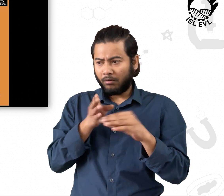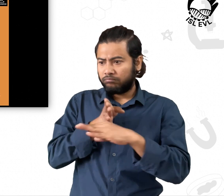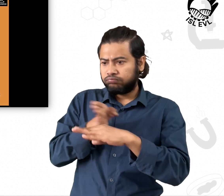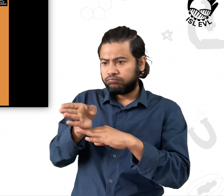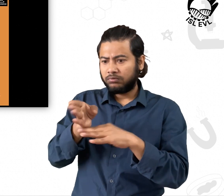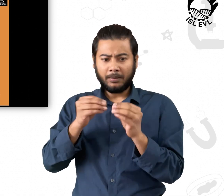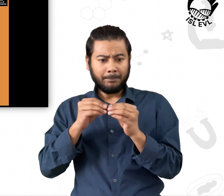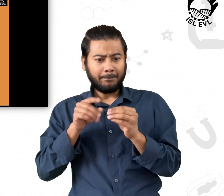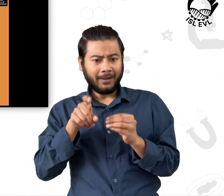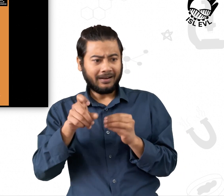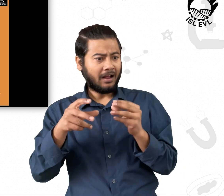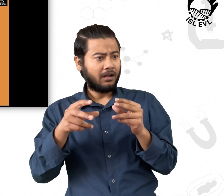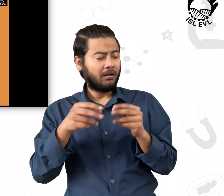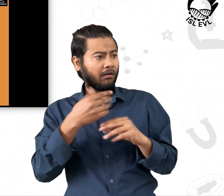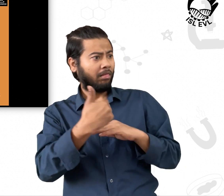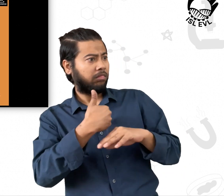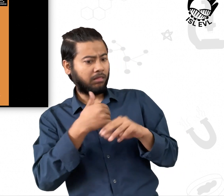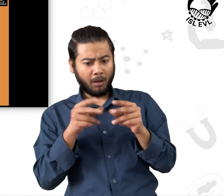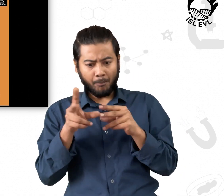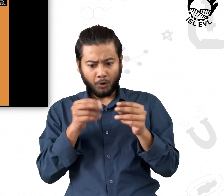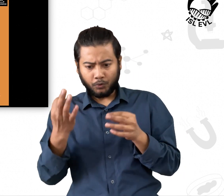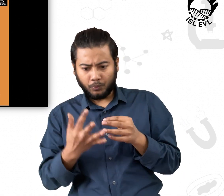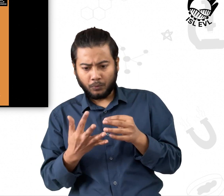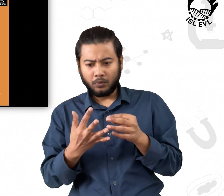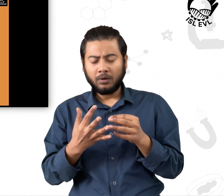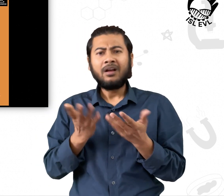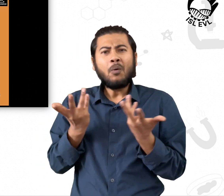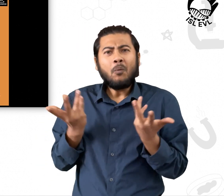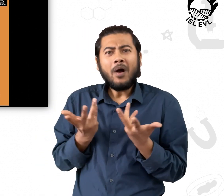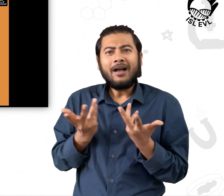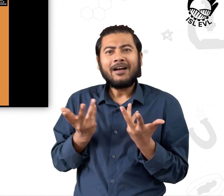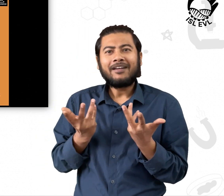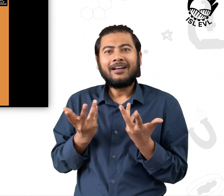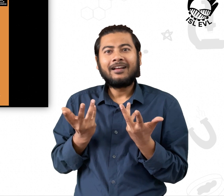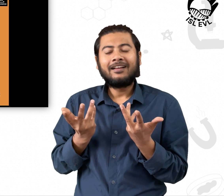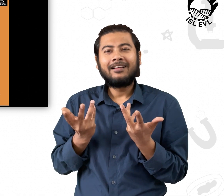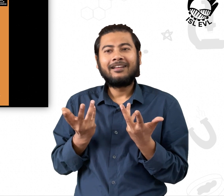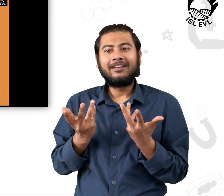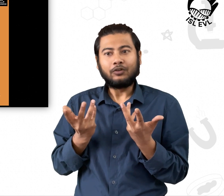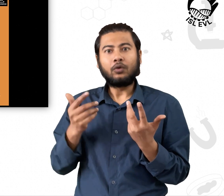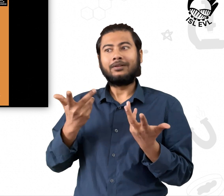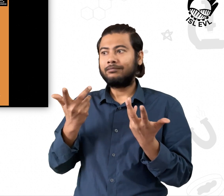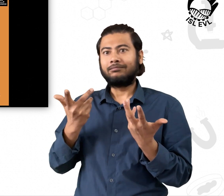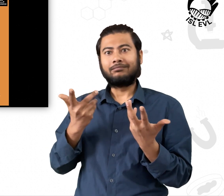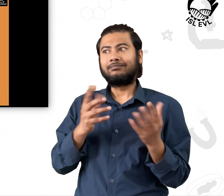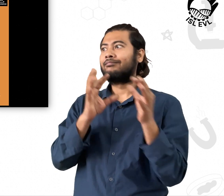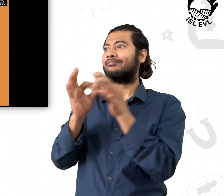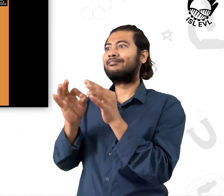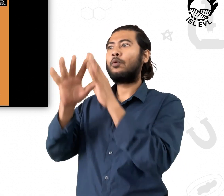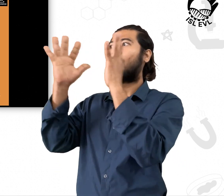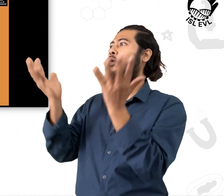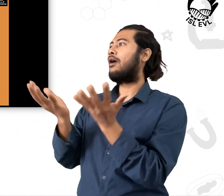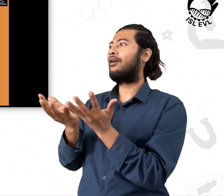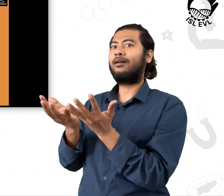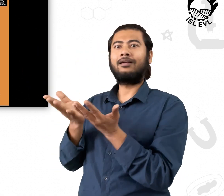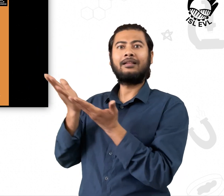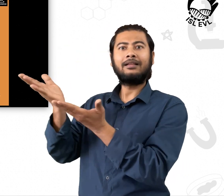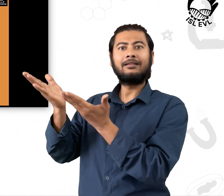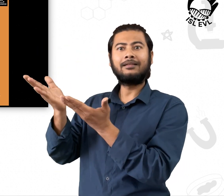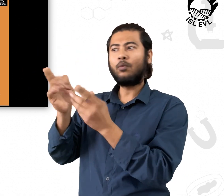why will a bacterium do this or a cell do this? It's a great question to ask, because it will understand us basically, to